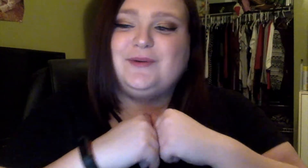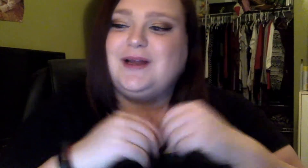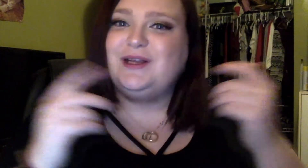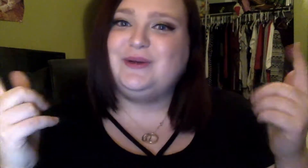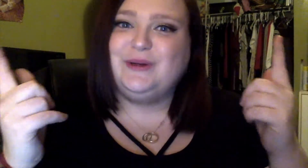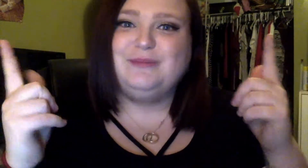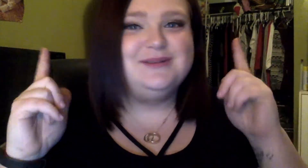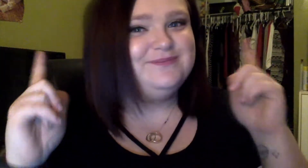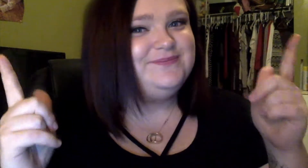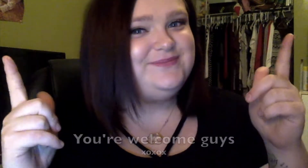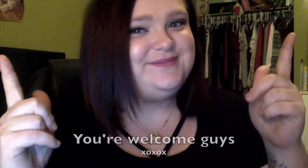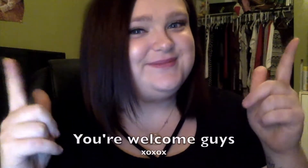on YouTube.